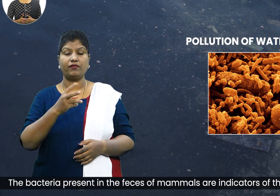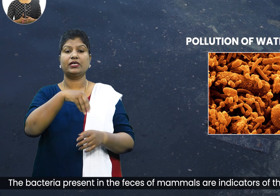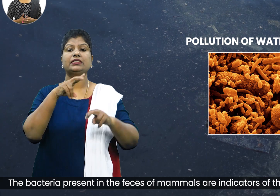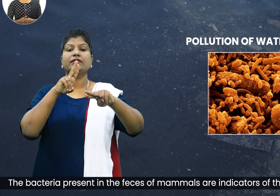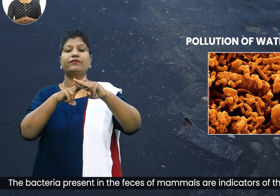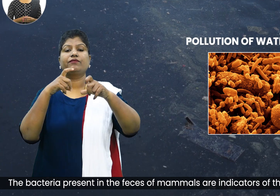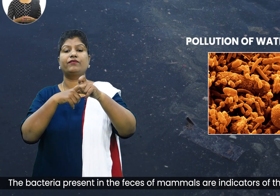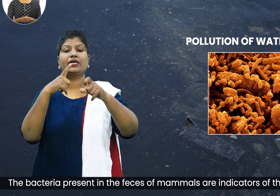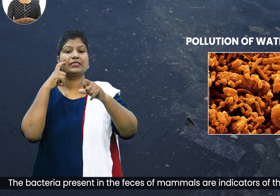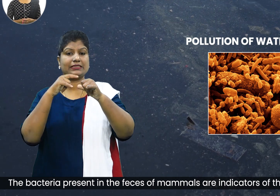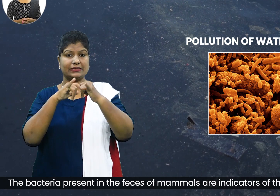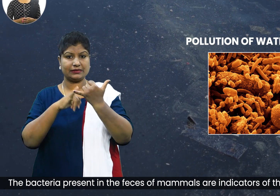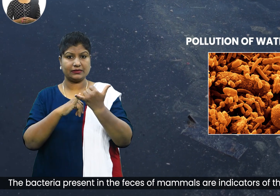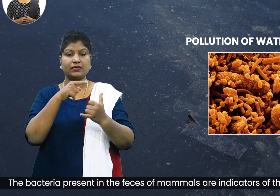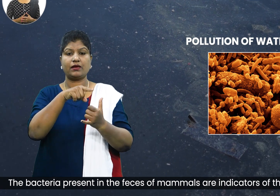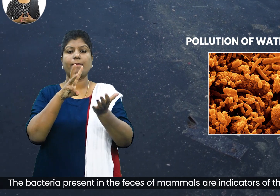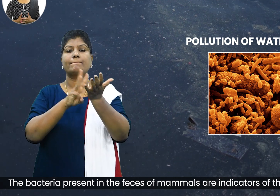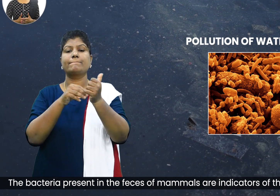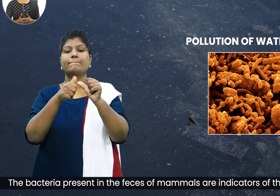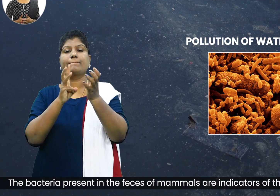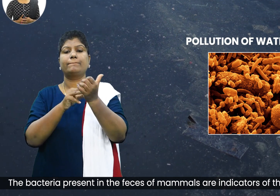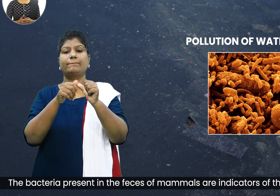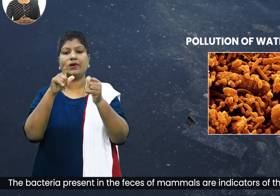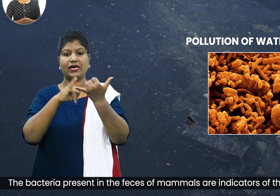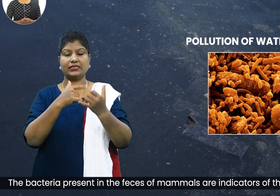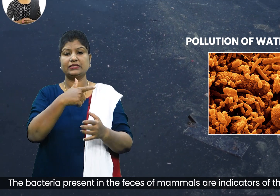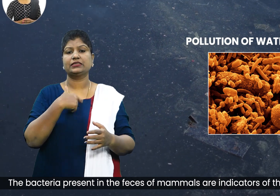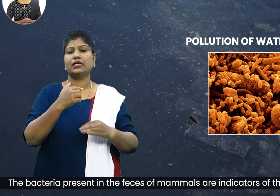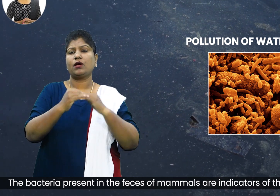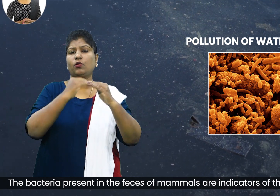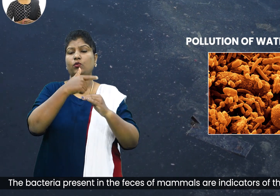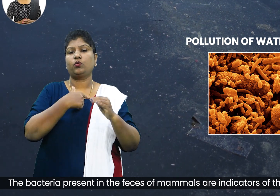mammals are indicators of the quality of water.